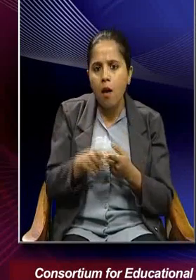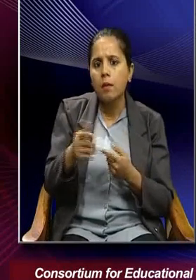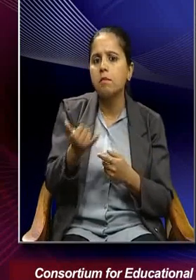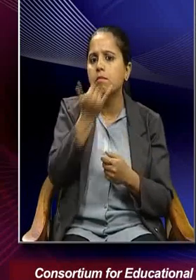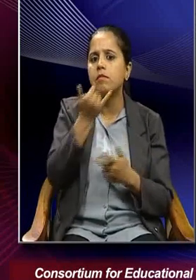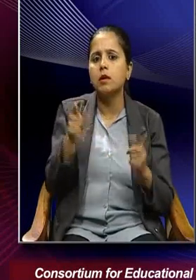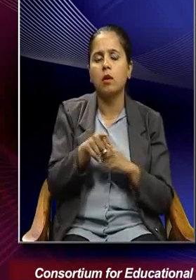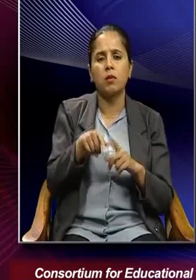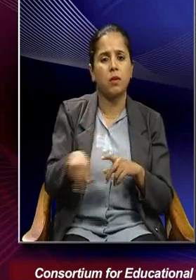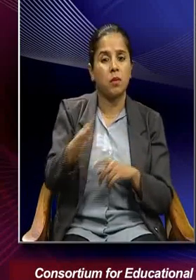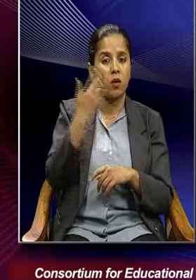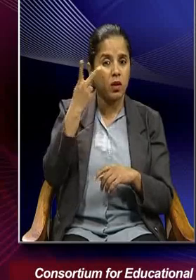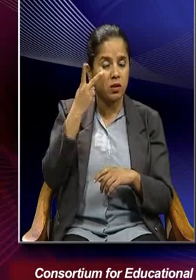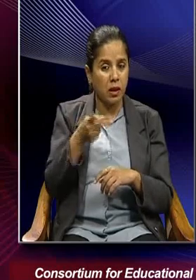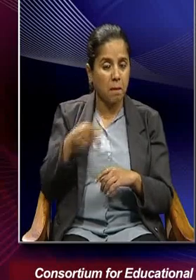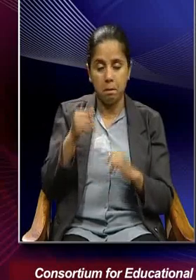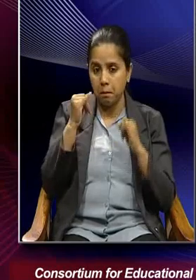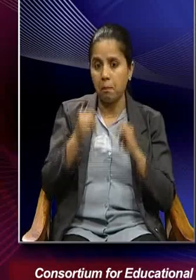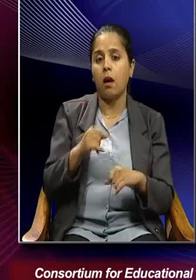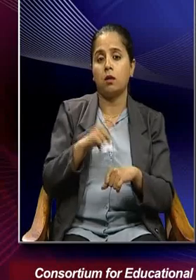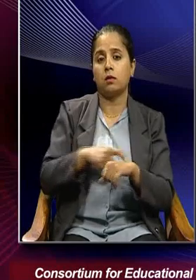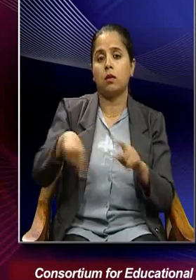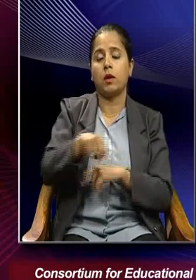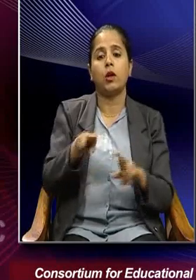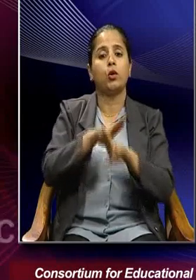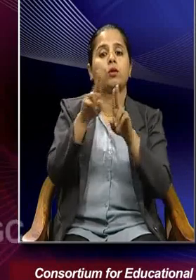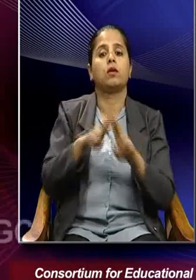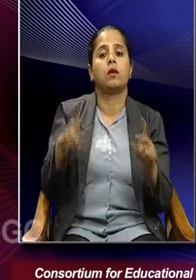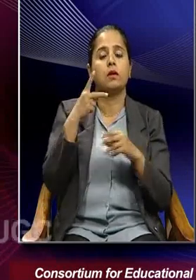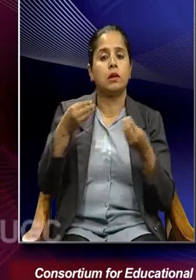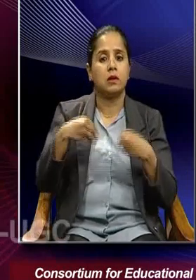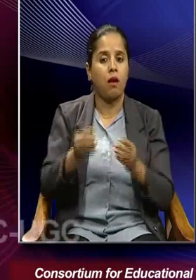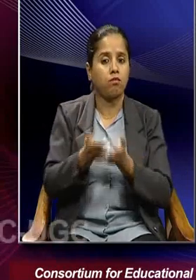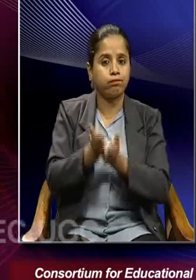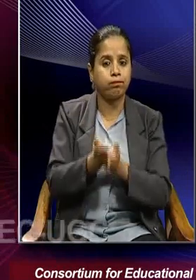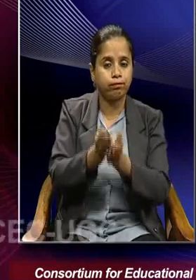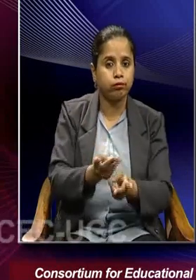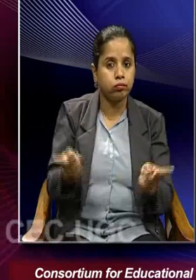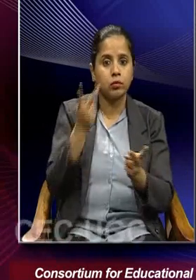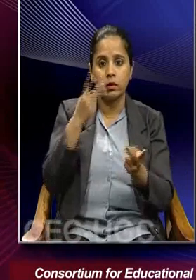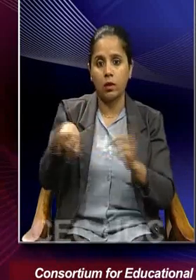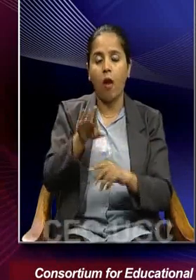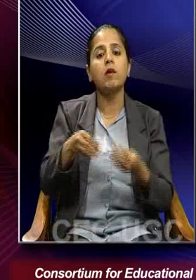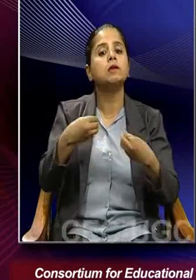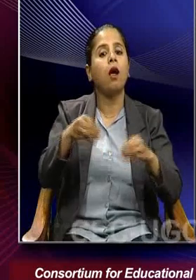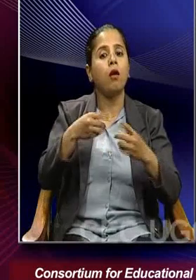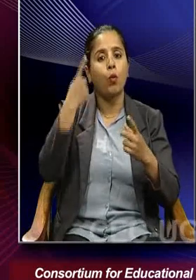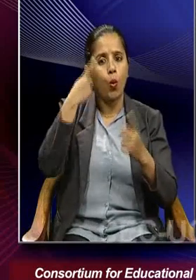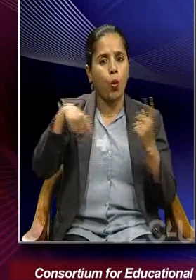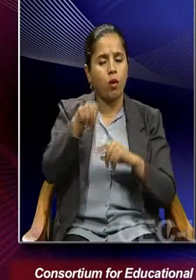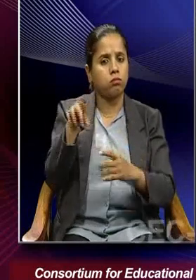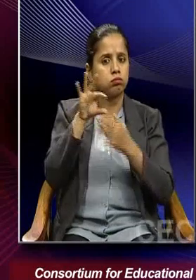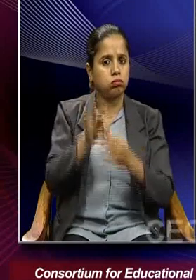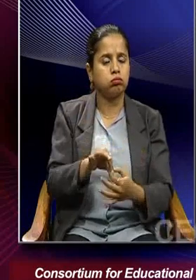the kind of cruelty which is being exhibited by these international cartels of the illegal, those who are concerned, connected